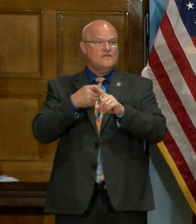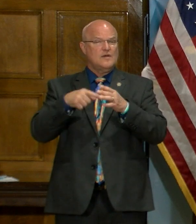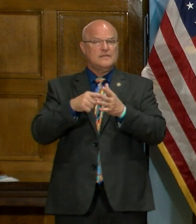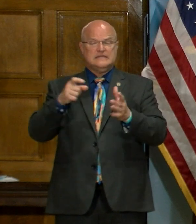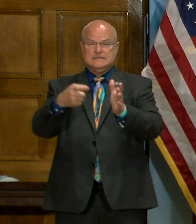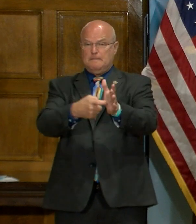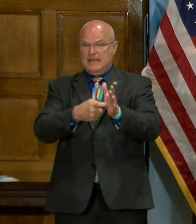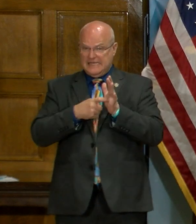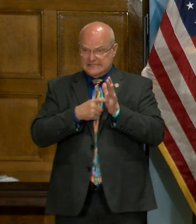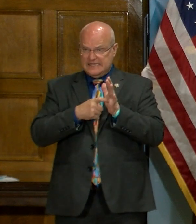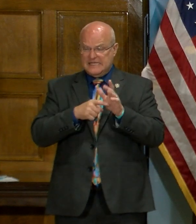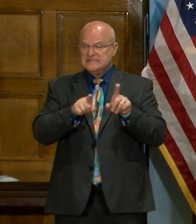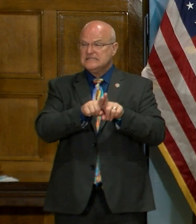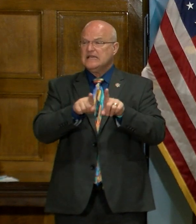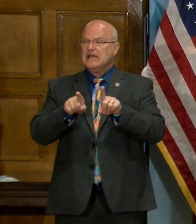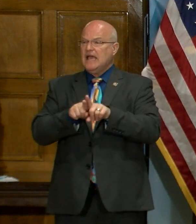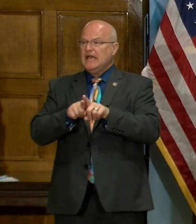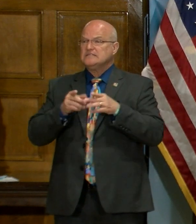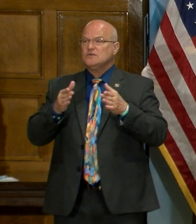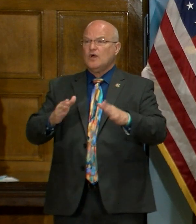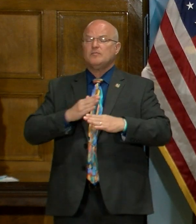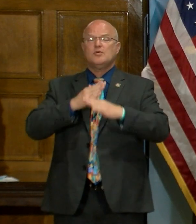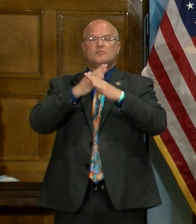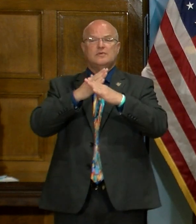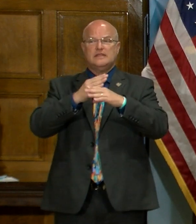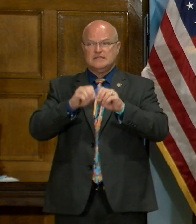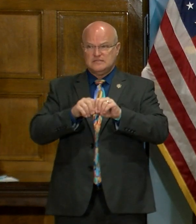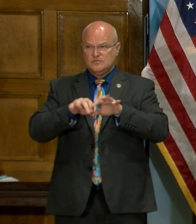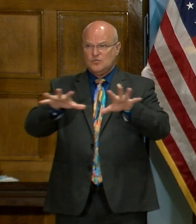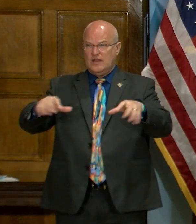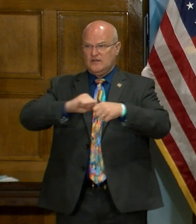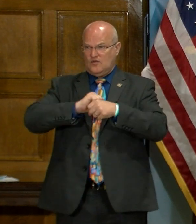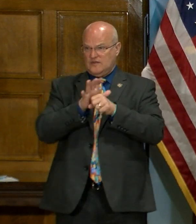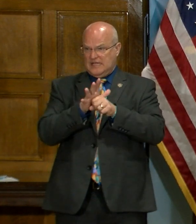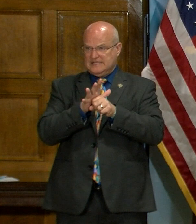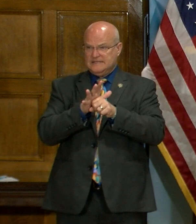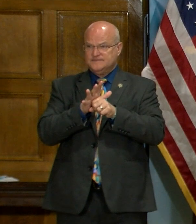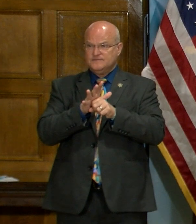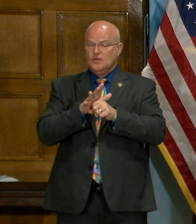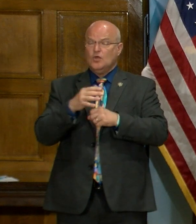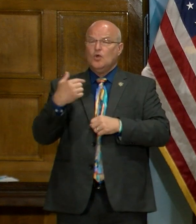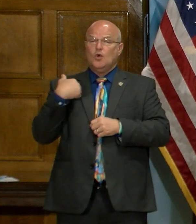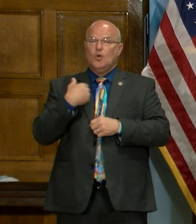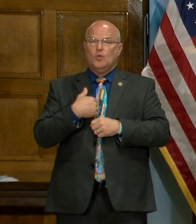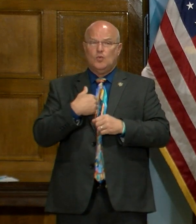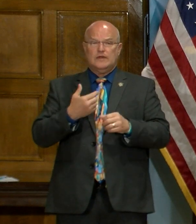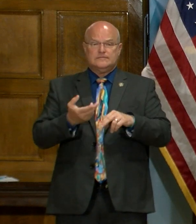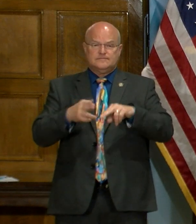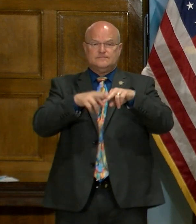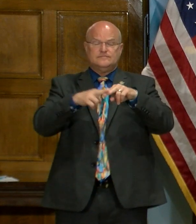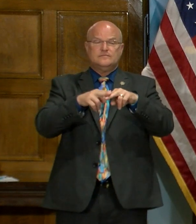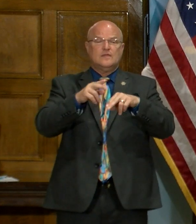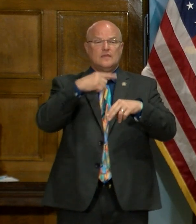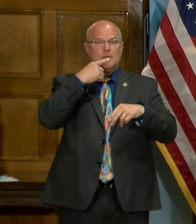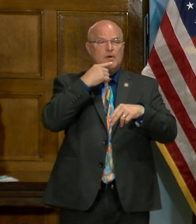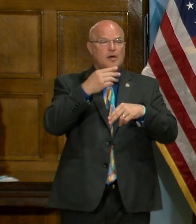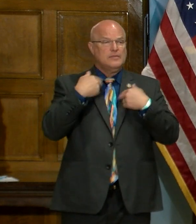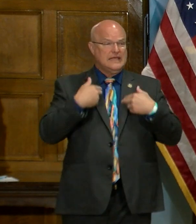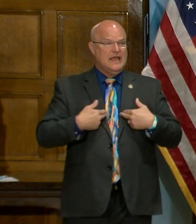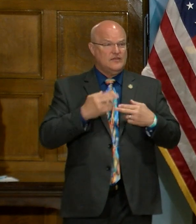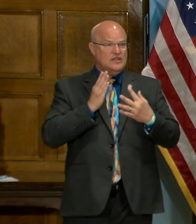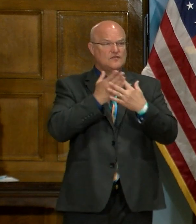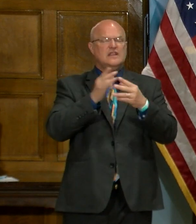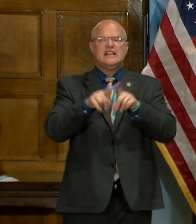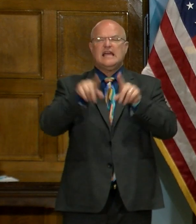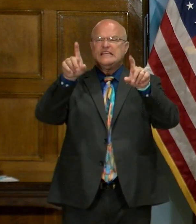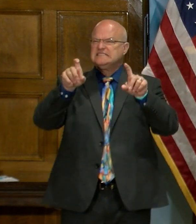these mandates as a way of preventing the spread of COVID-19. We're scaling up the public health interventions